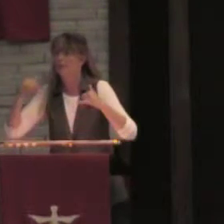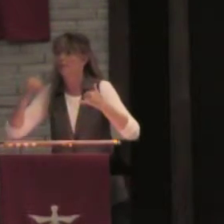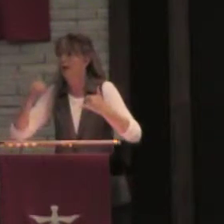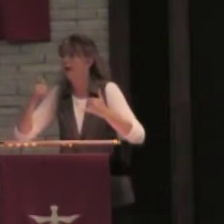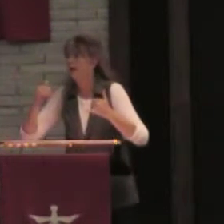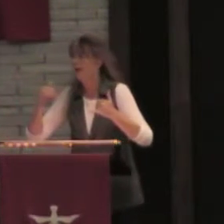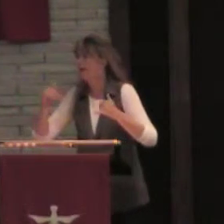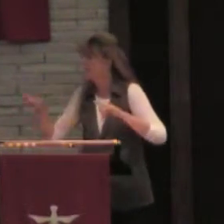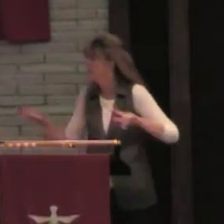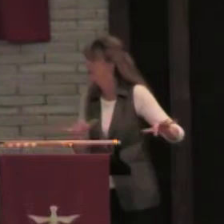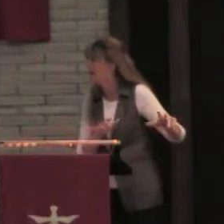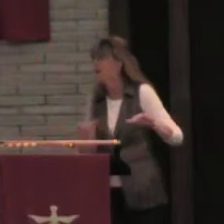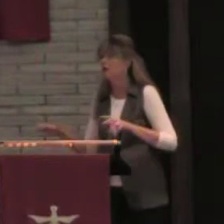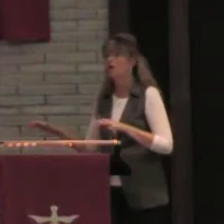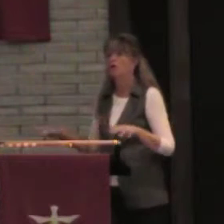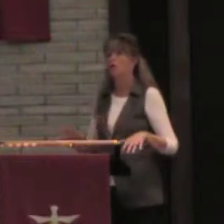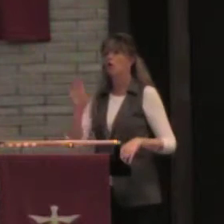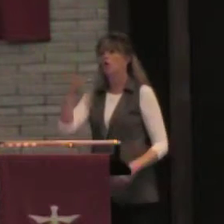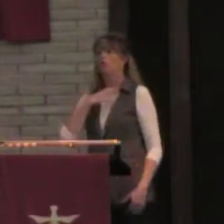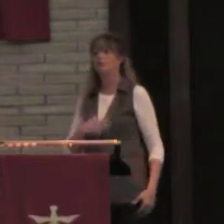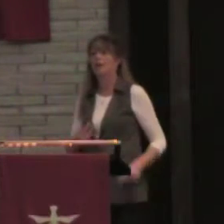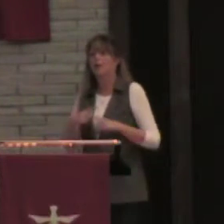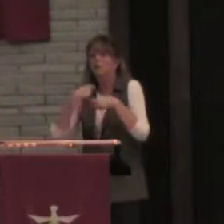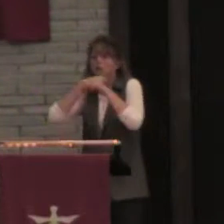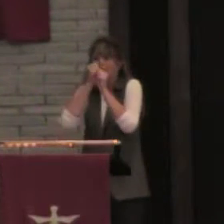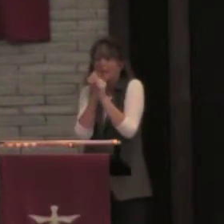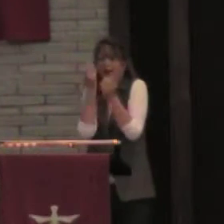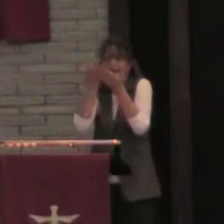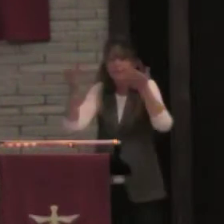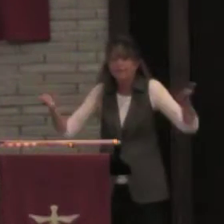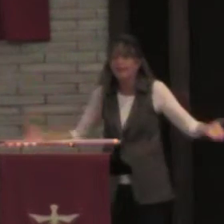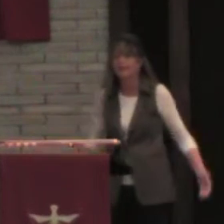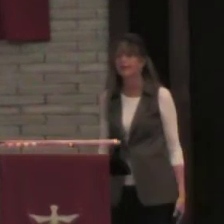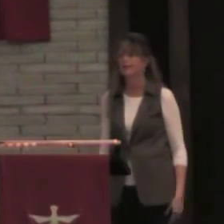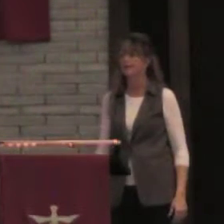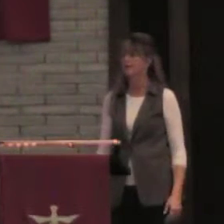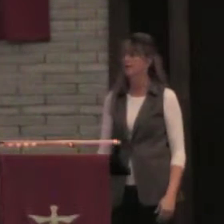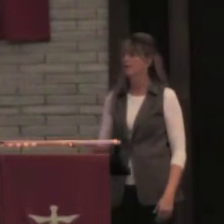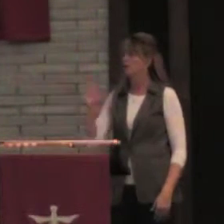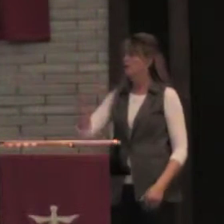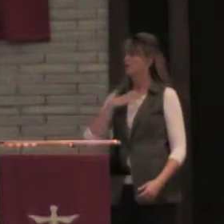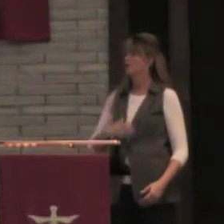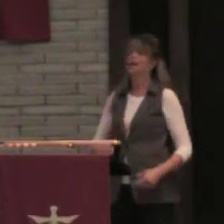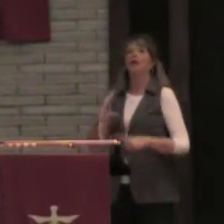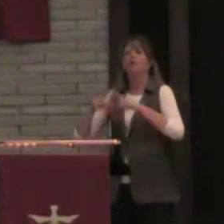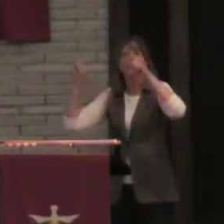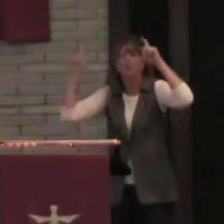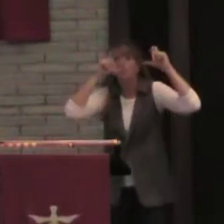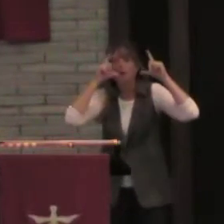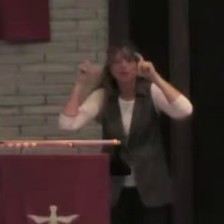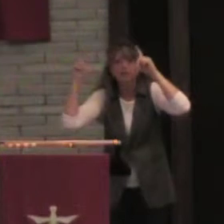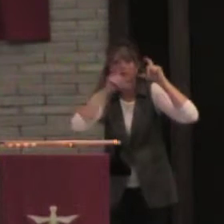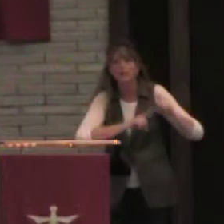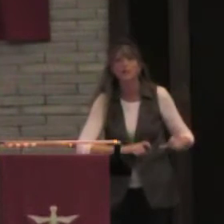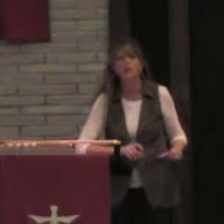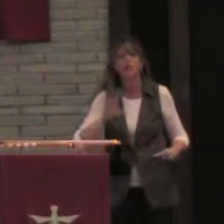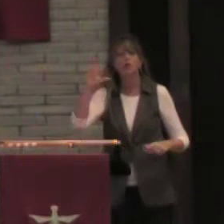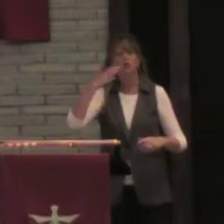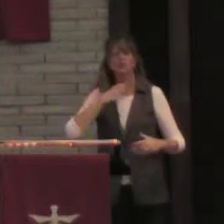singing, playing the piano, the desires of your heart, desire to make things, the desire to be a